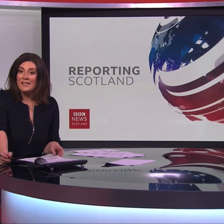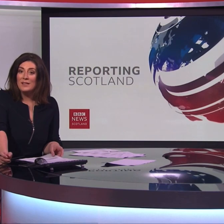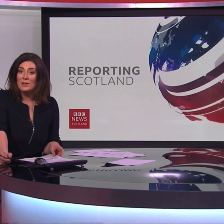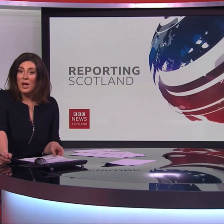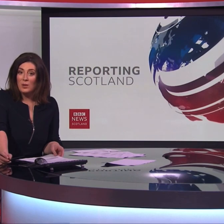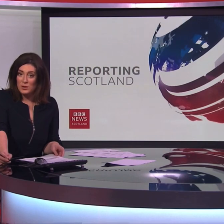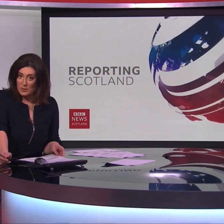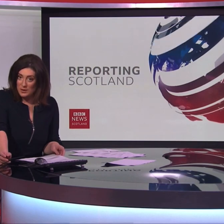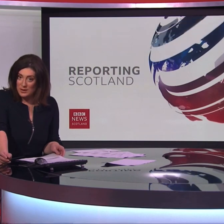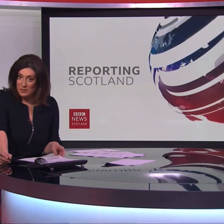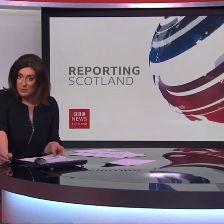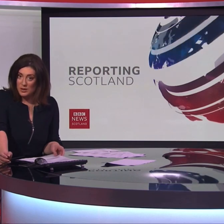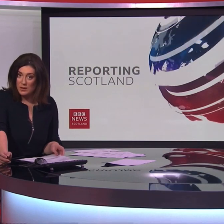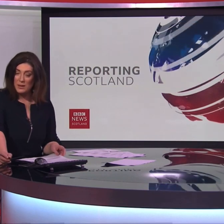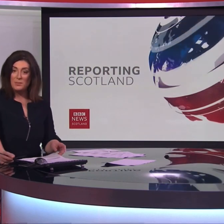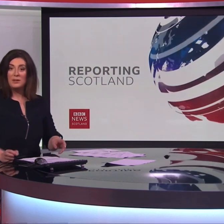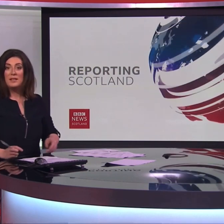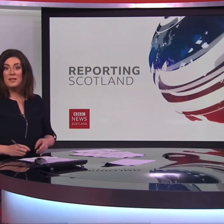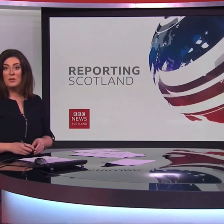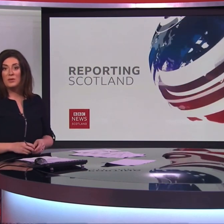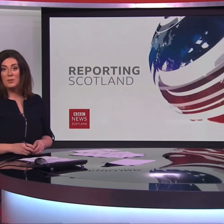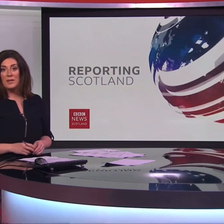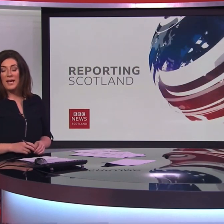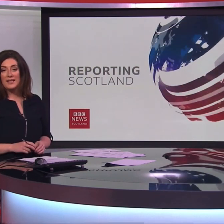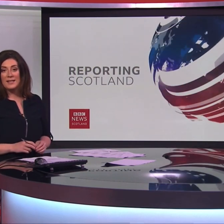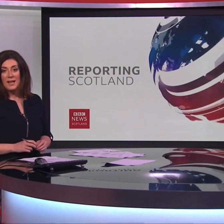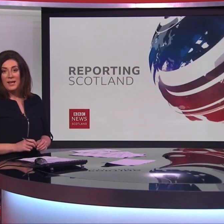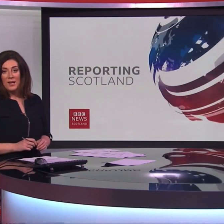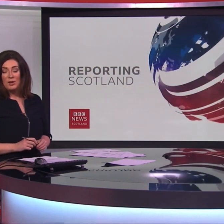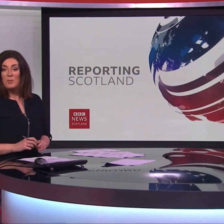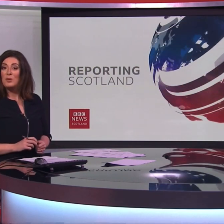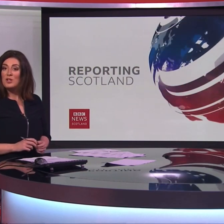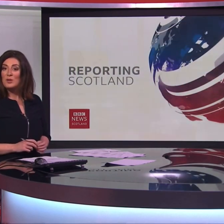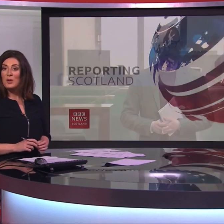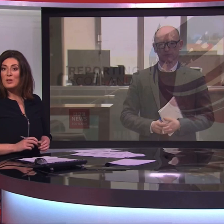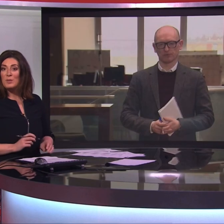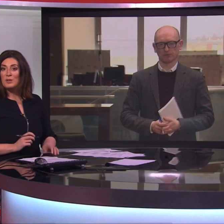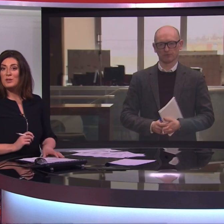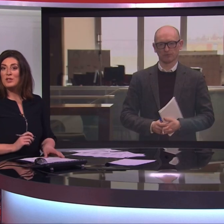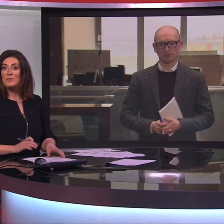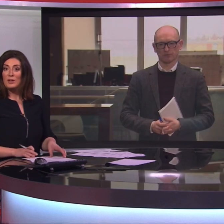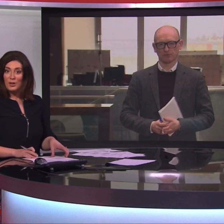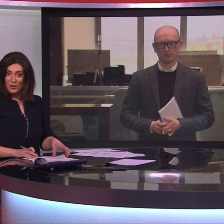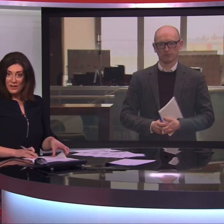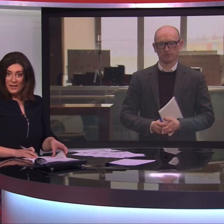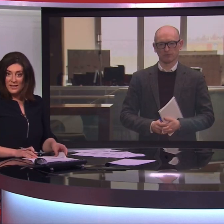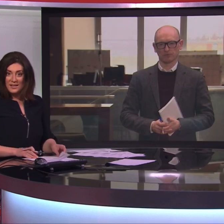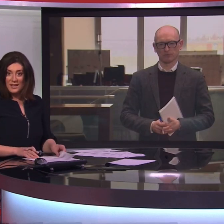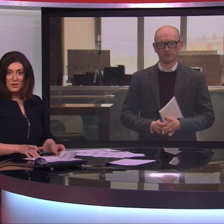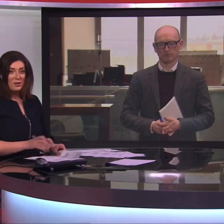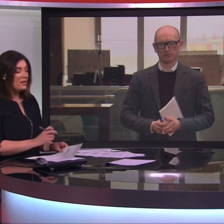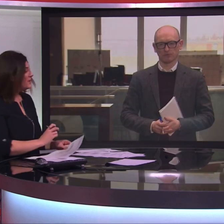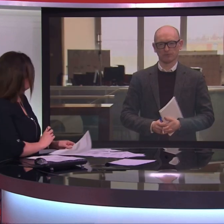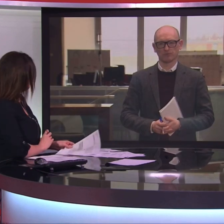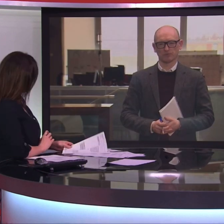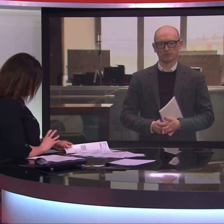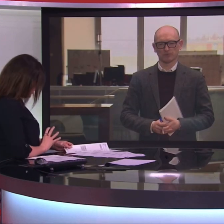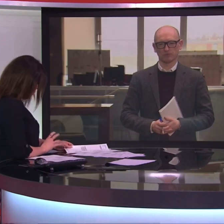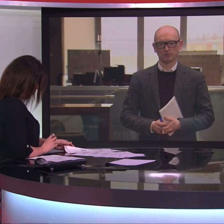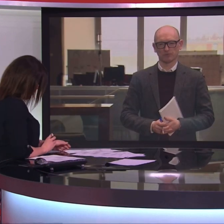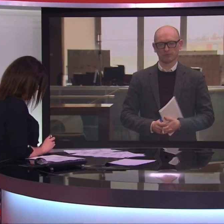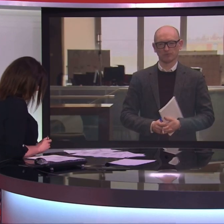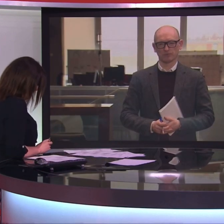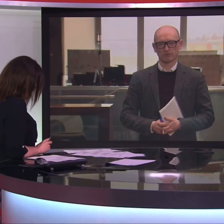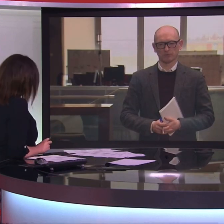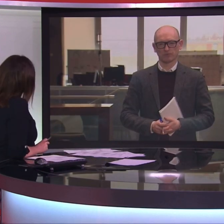an illegal house party broken up by police over the weekend. Our sports news correspondent Chris McLaughlin is here. So, Chris, what do we